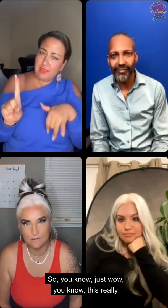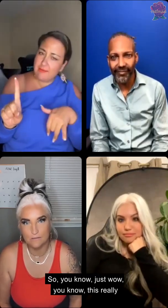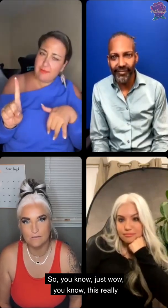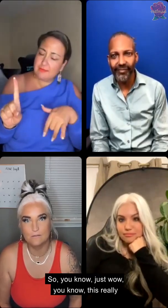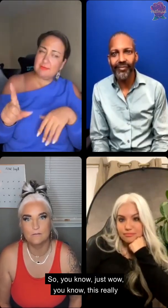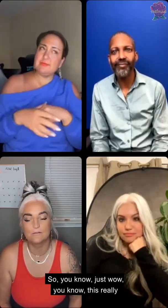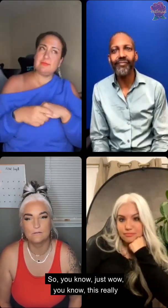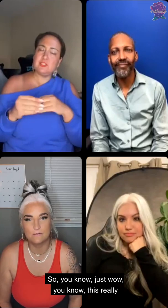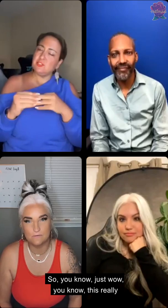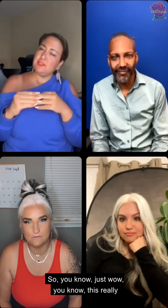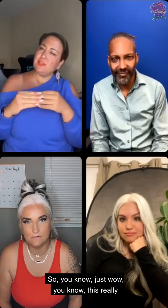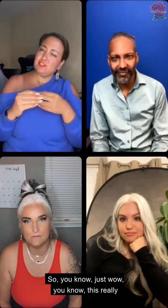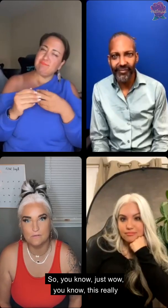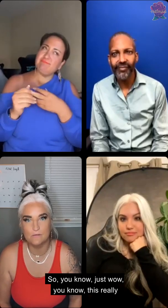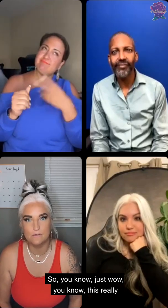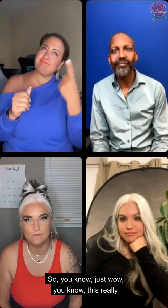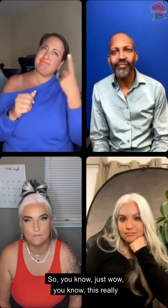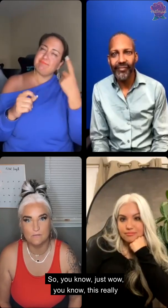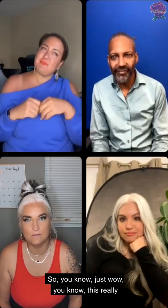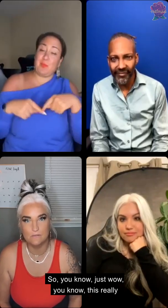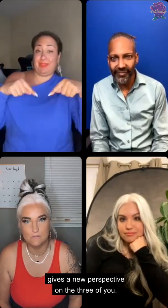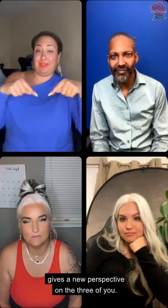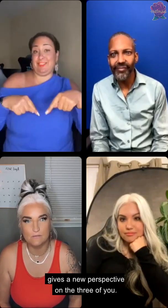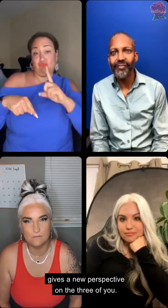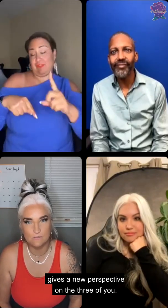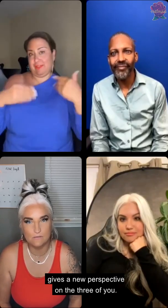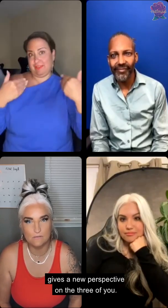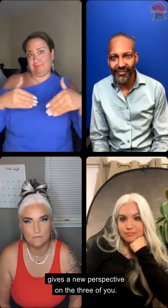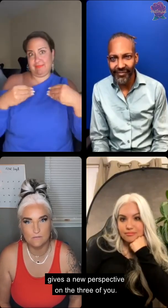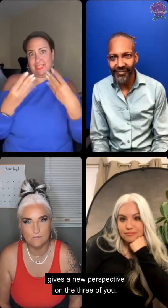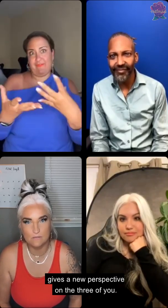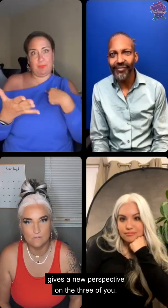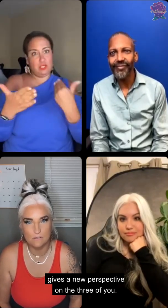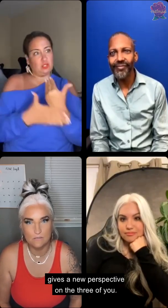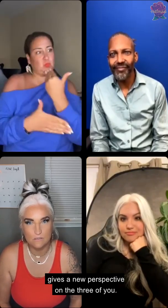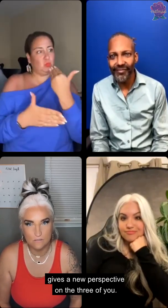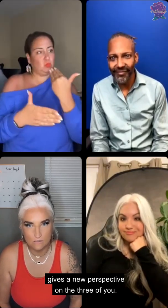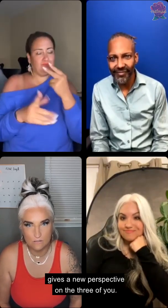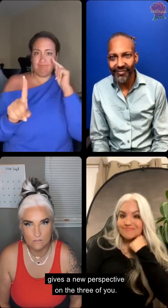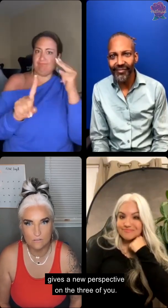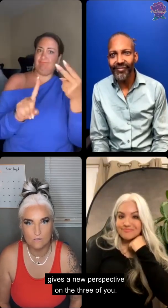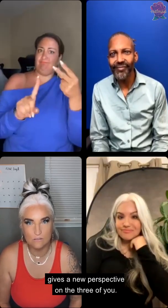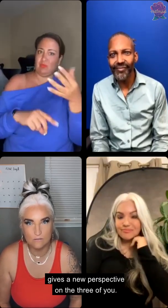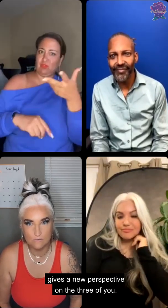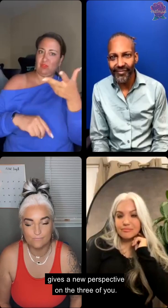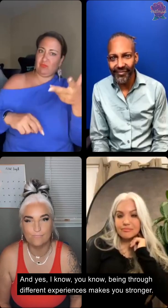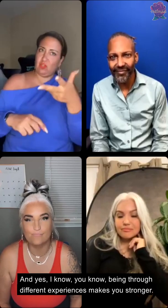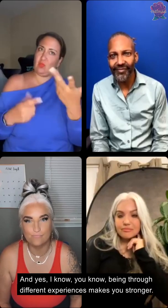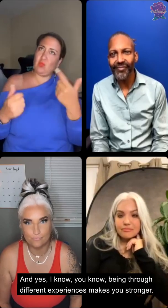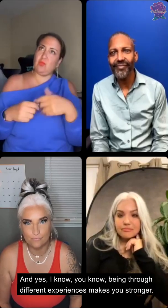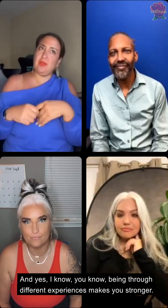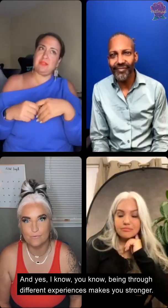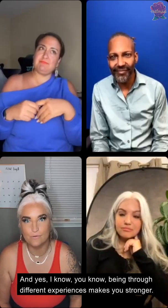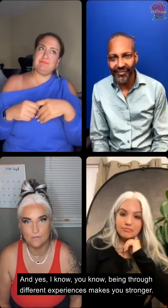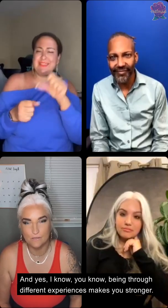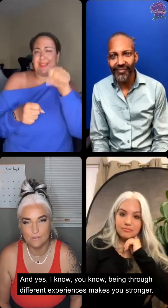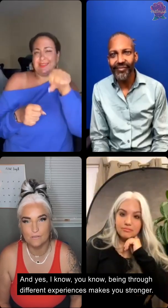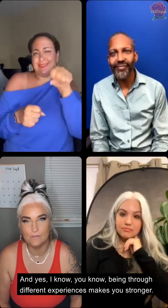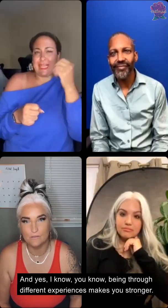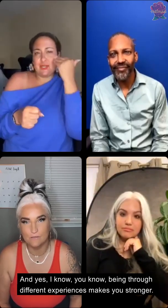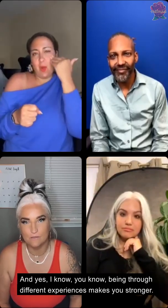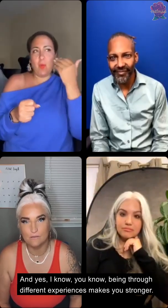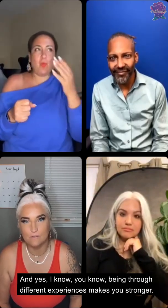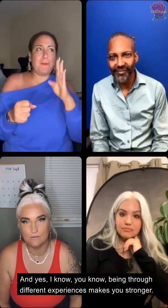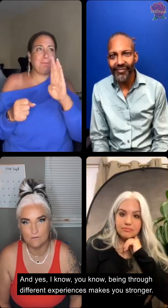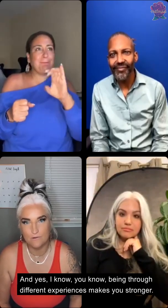about that. So, just wow, this really gives a new perspective on the three of you. And yes,